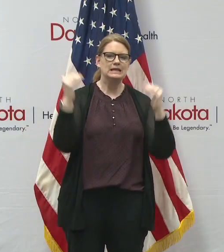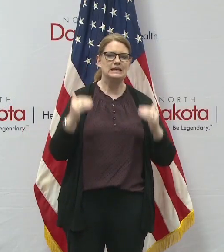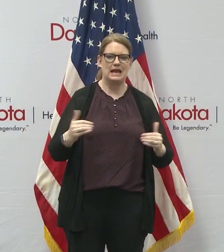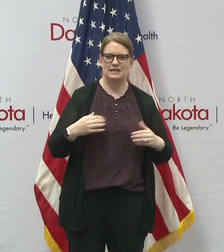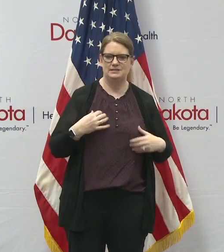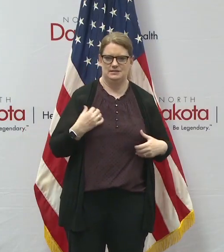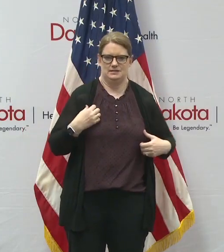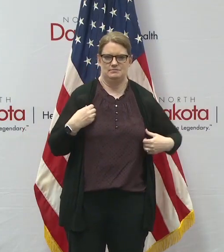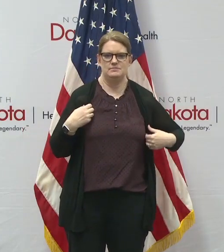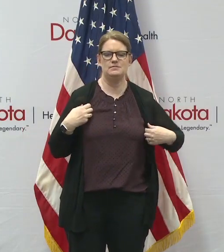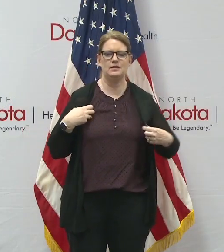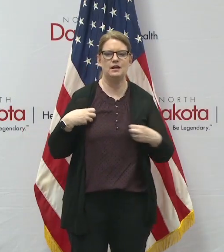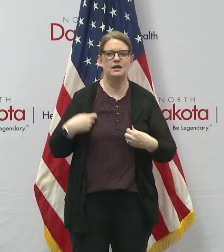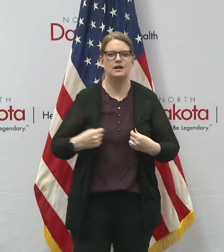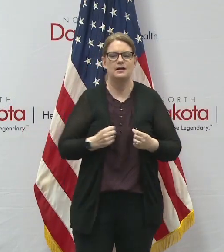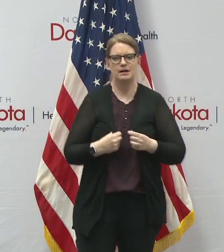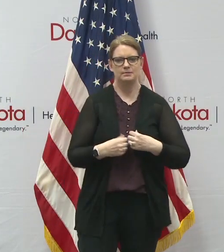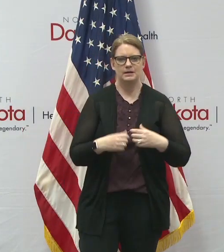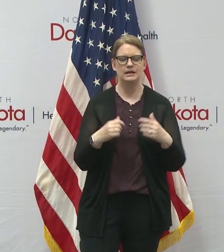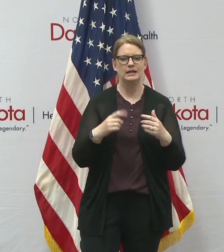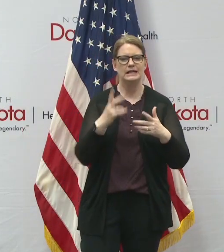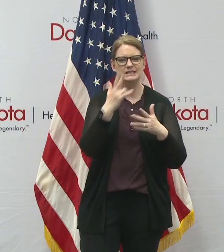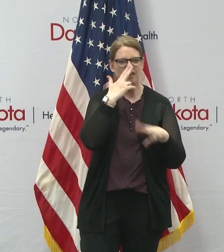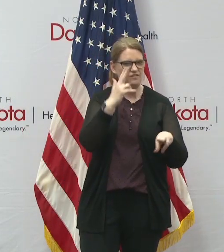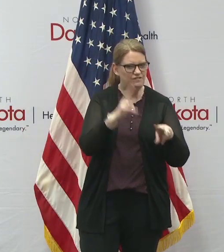very fun announcement. We had